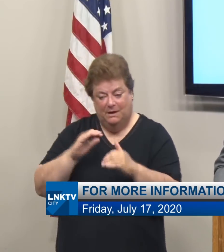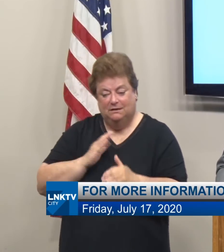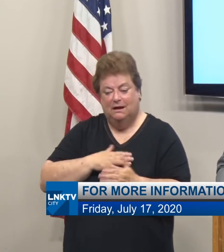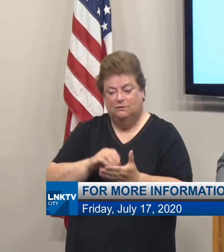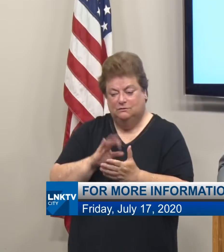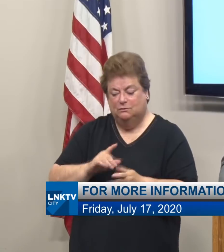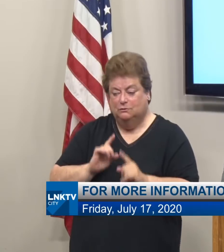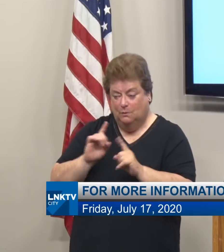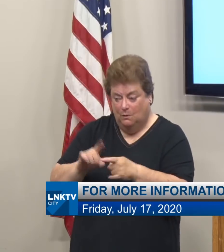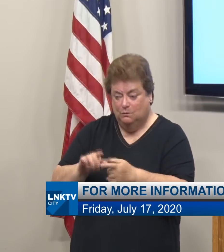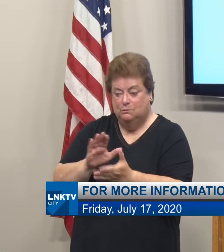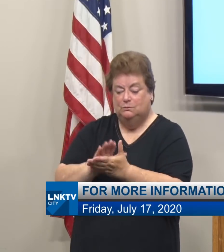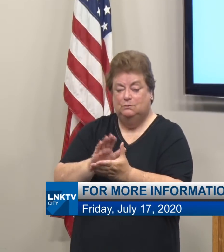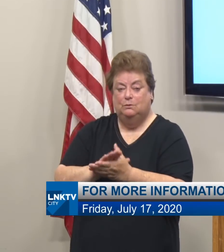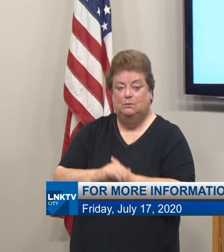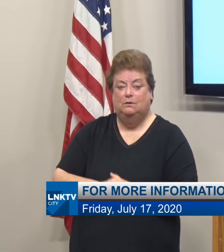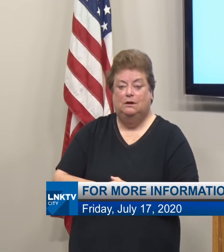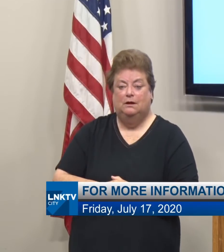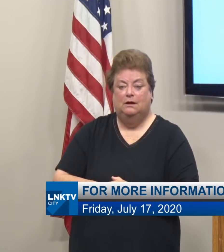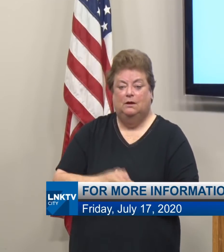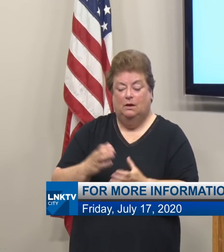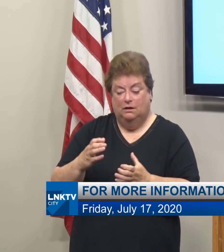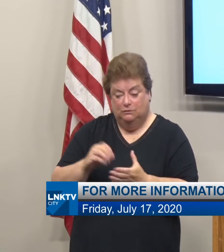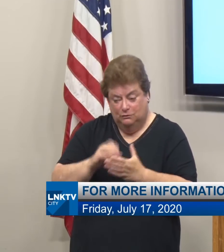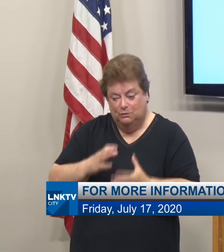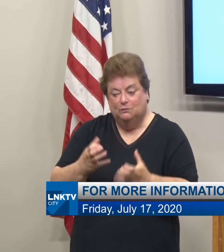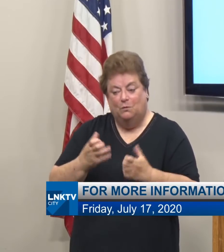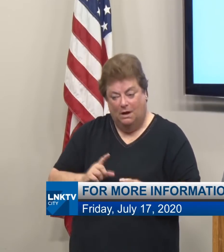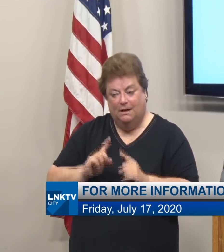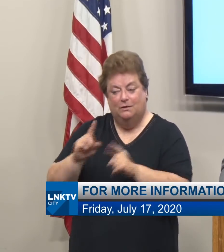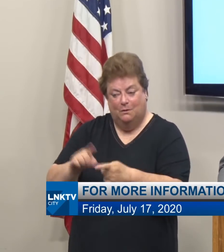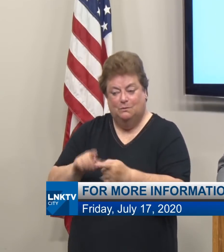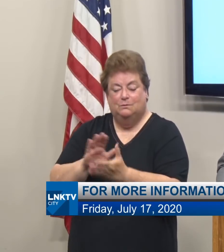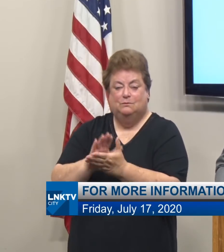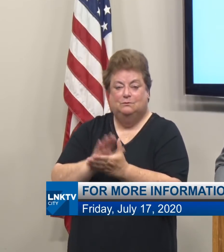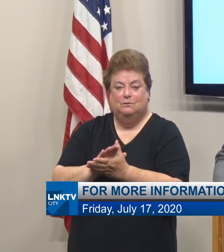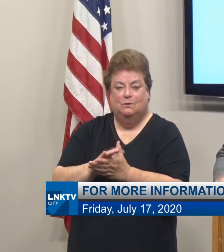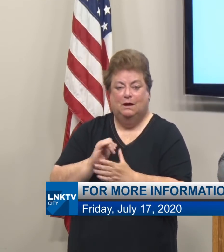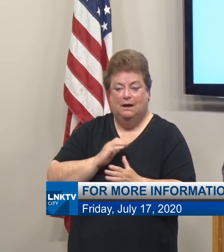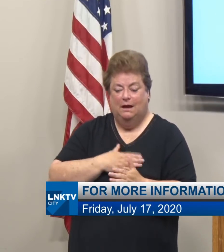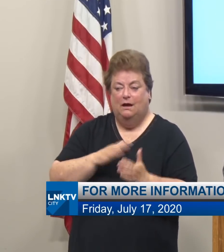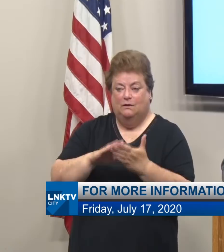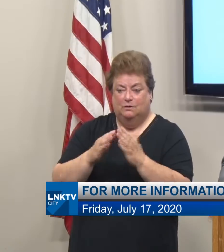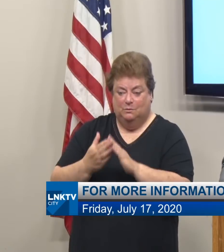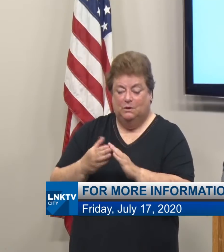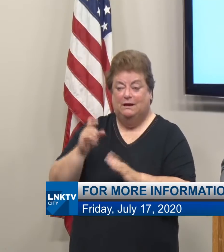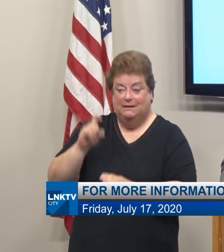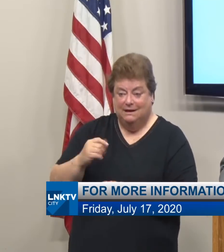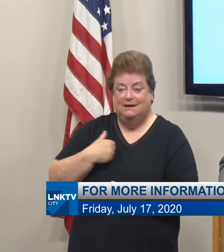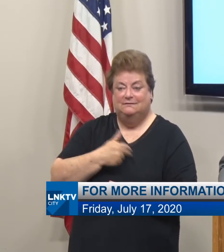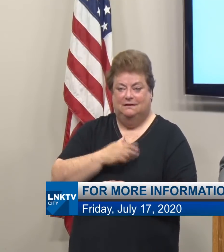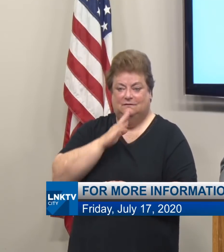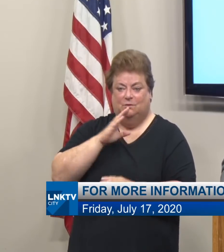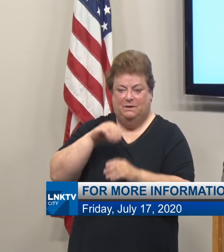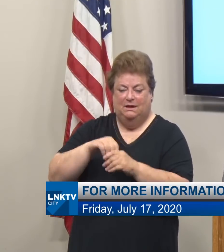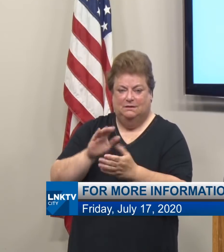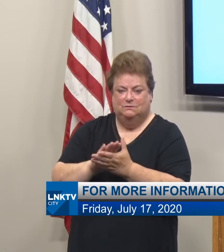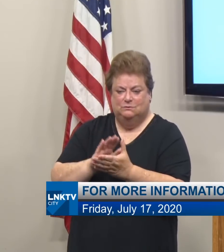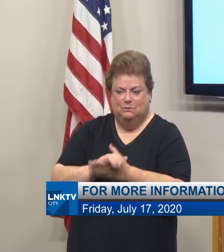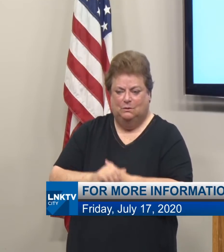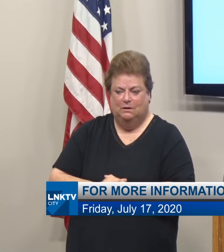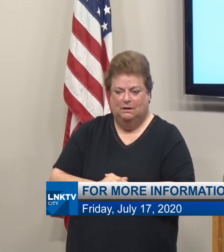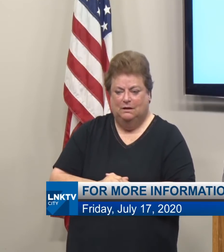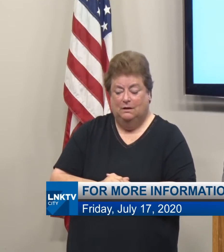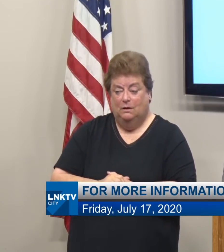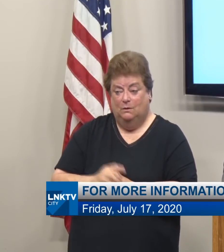in school, and we know that our students want to be in school, and our community needs us to be in school. With a little bit less